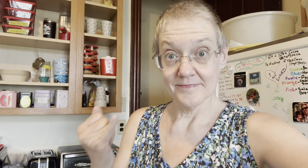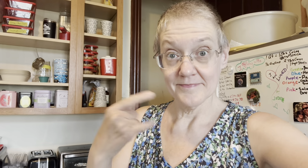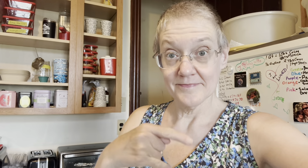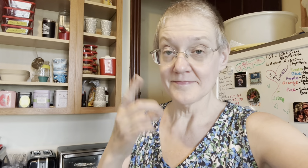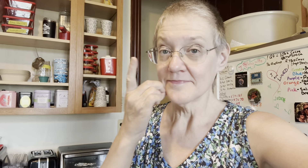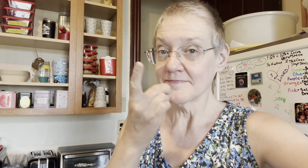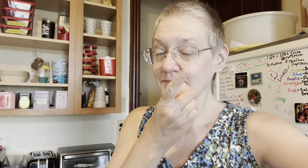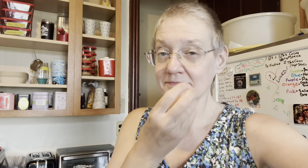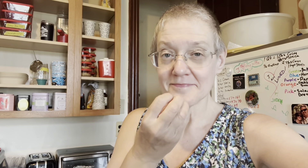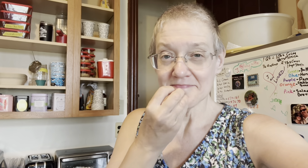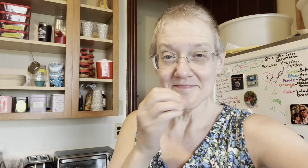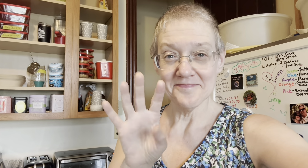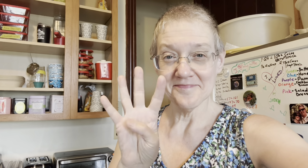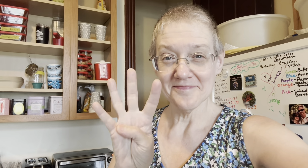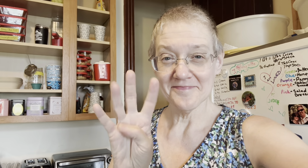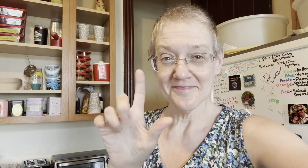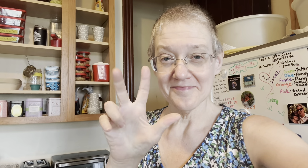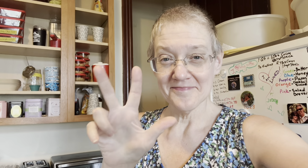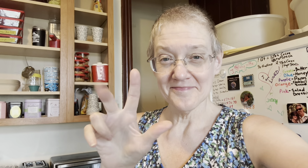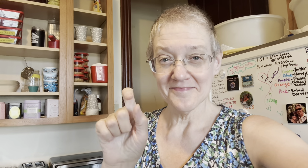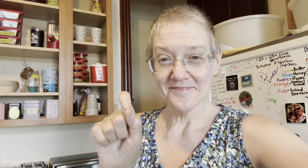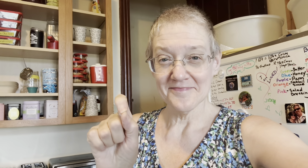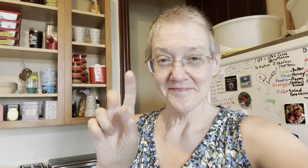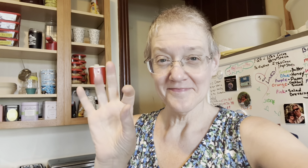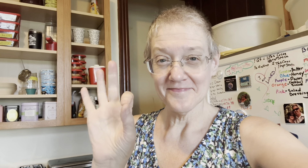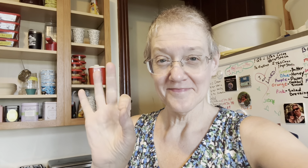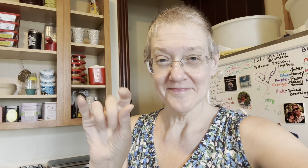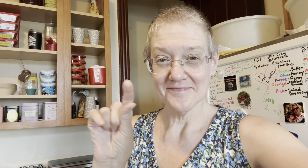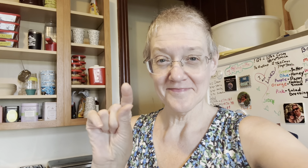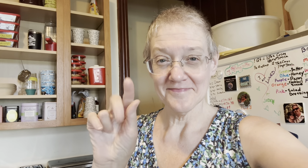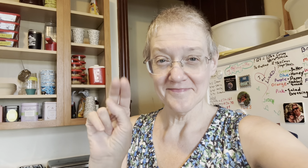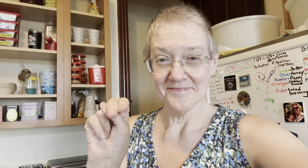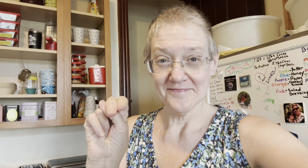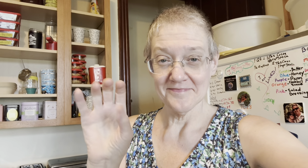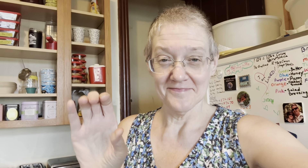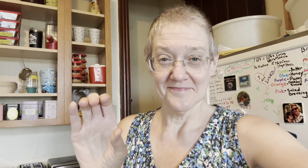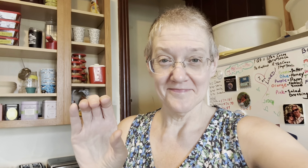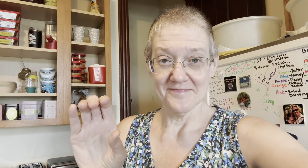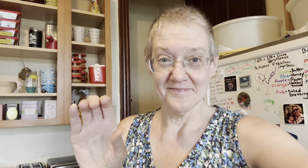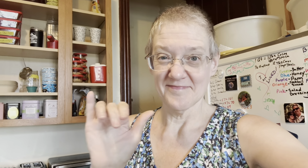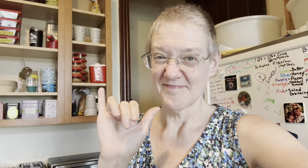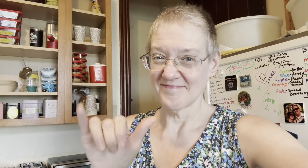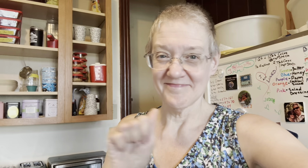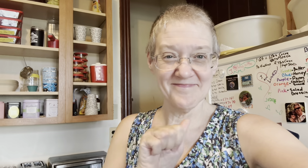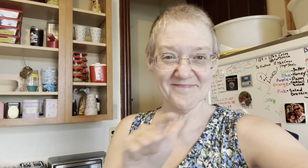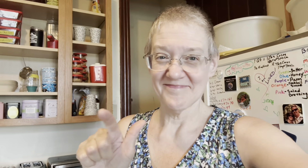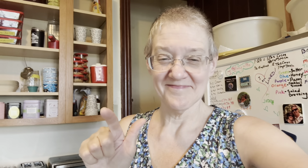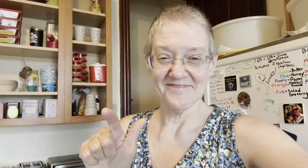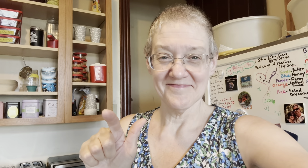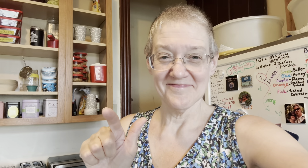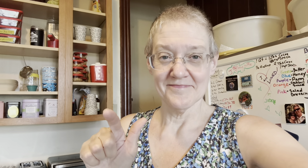Altogether for today, Dell will have eaten 43.9 grams of net carbs.